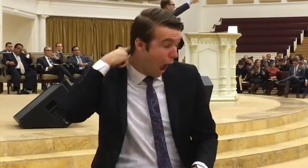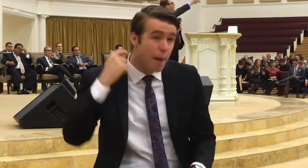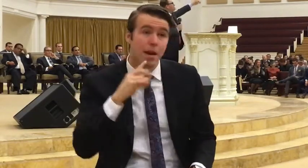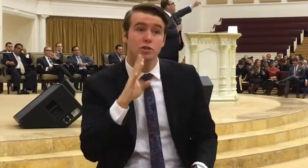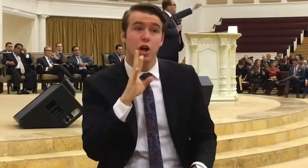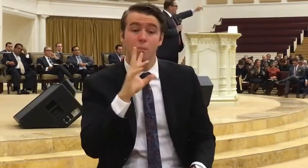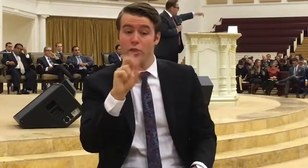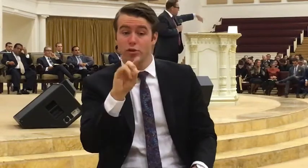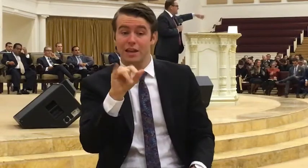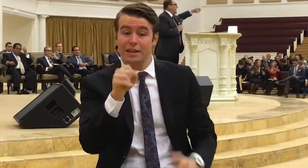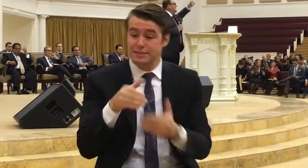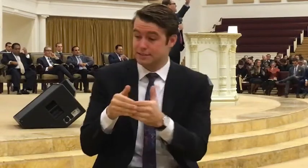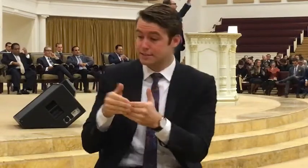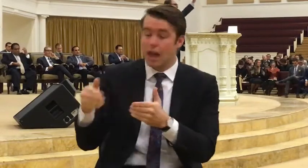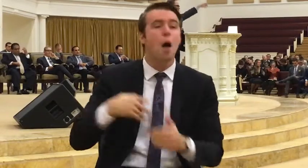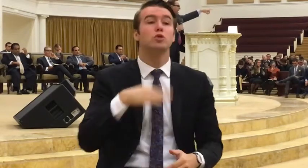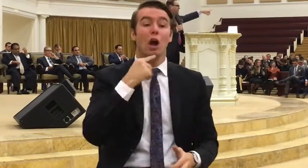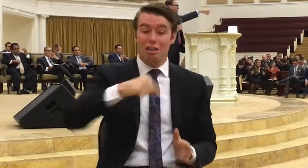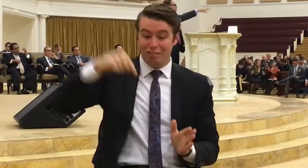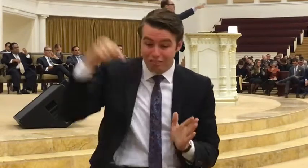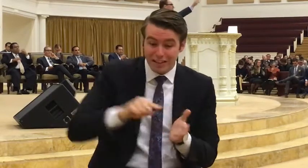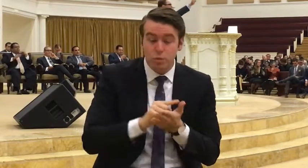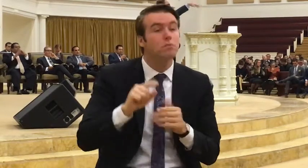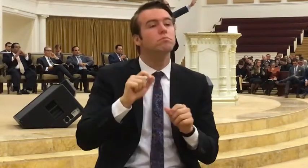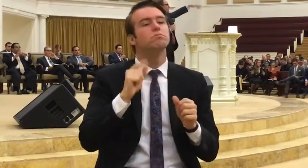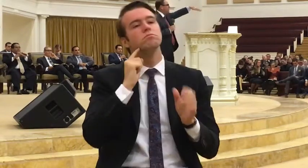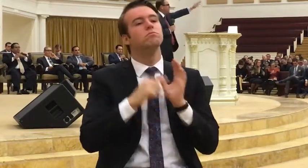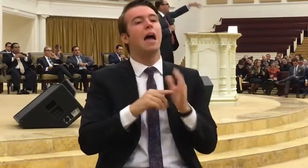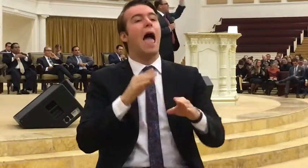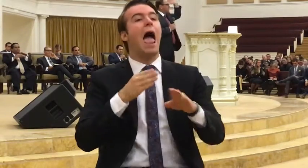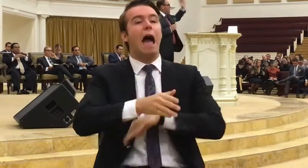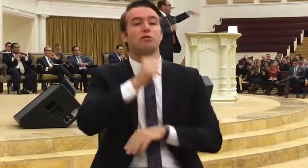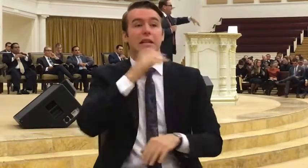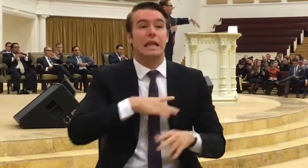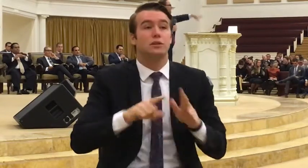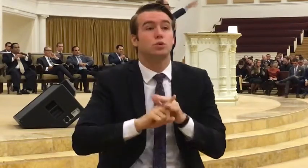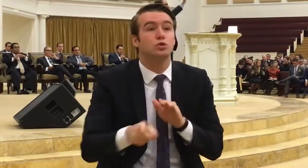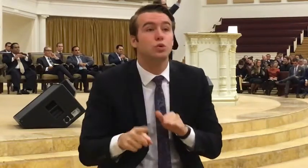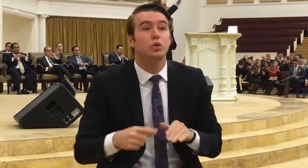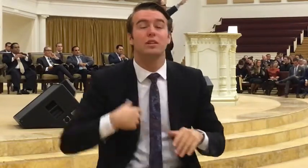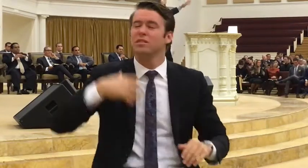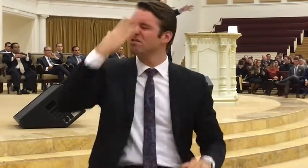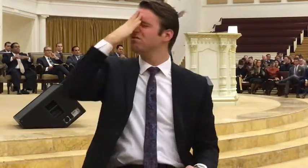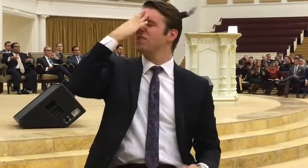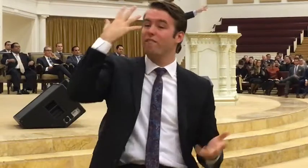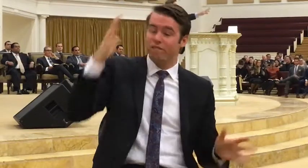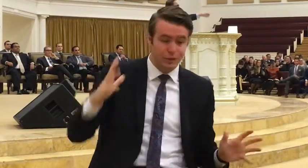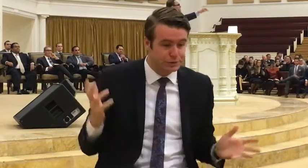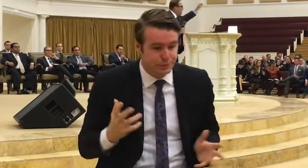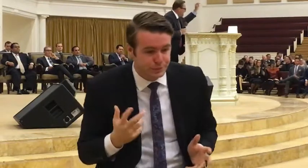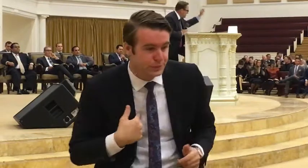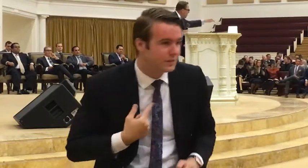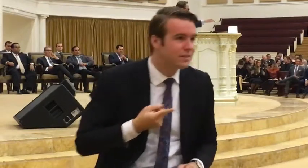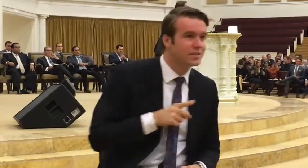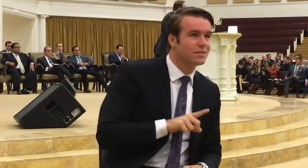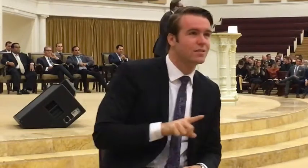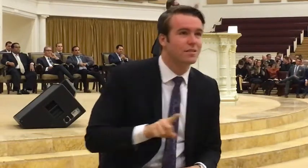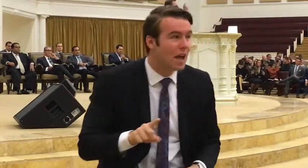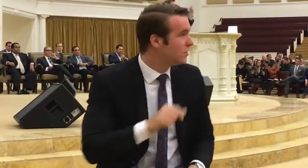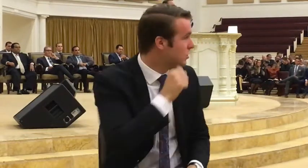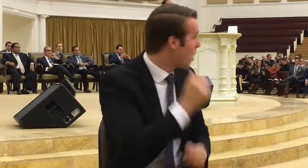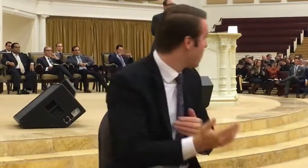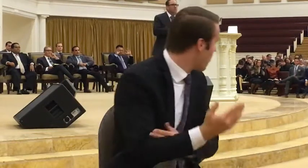when you get together. I'm talking about this week. Not after ladies retreat when you get shuffle mode and come off the mountain ready to walk on water. I'm not talking about that. I'm talking about tomorrow